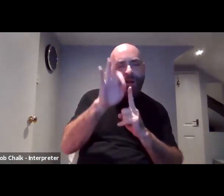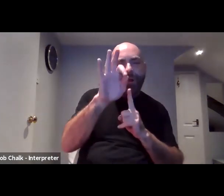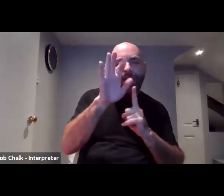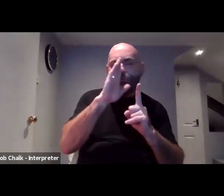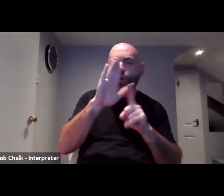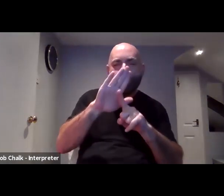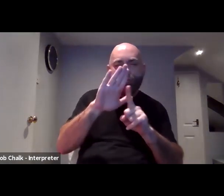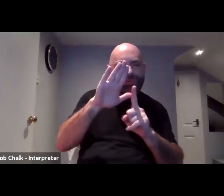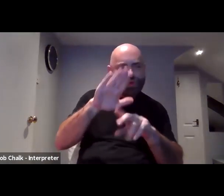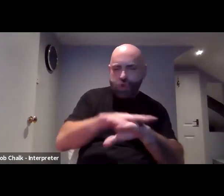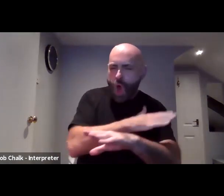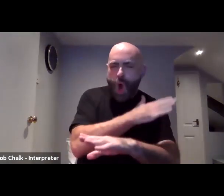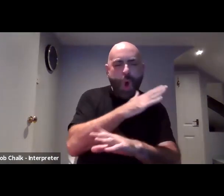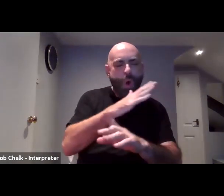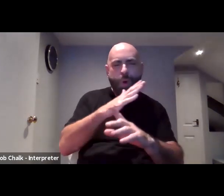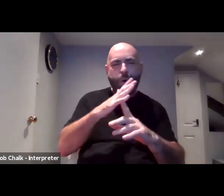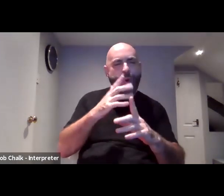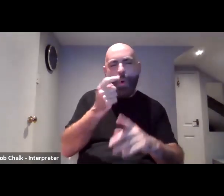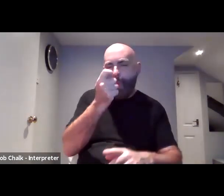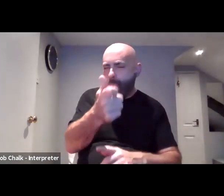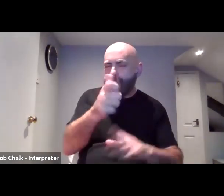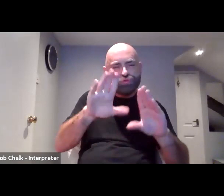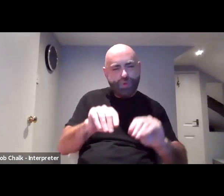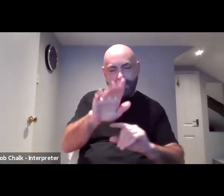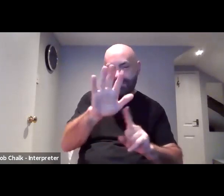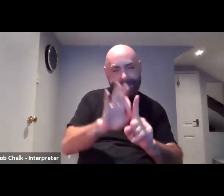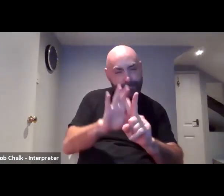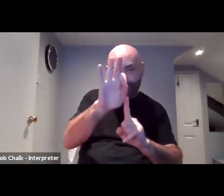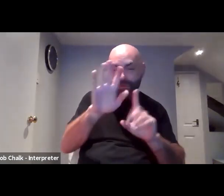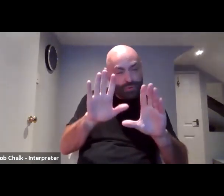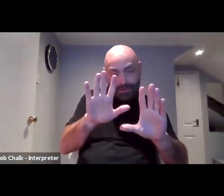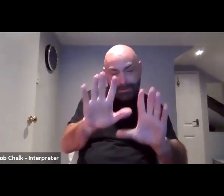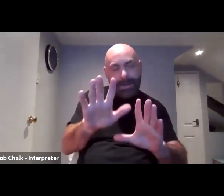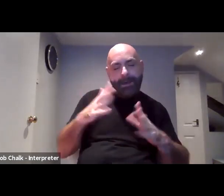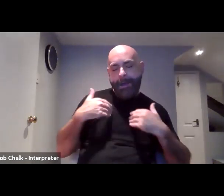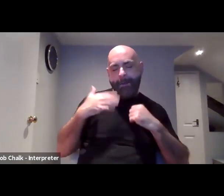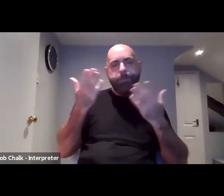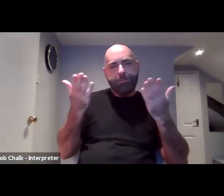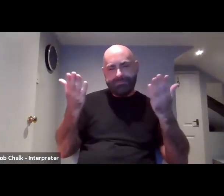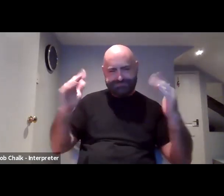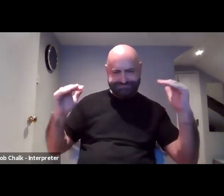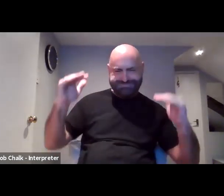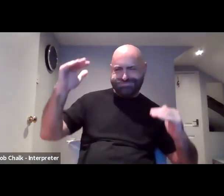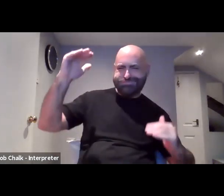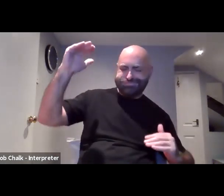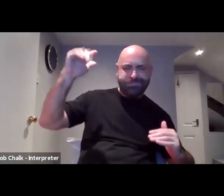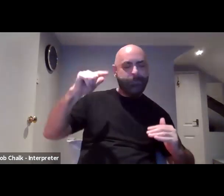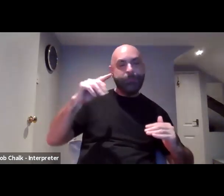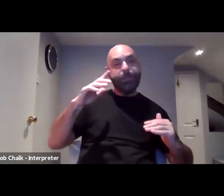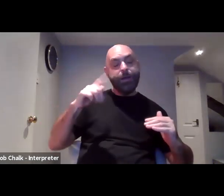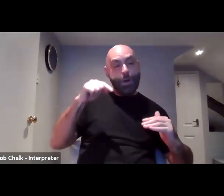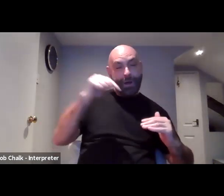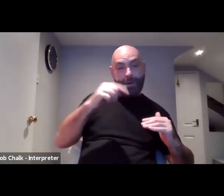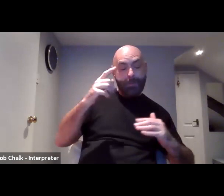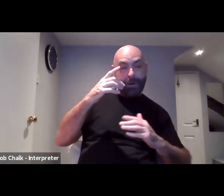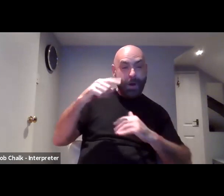slowed dramatically, ground almost to a halt. Health inequalities were increasing, and health for the poorest people